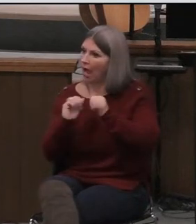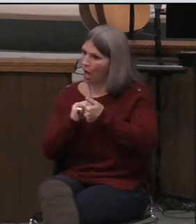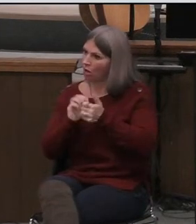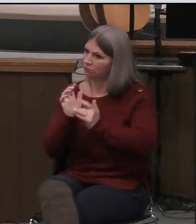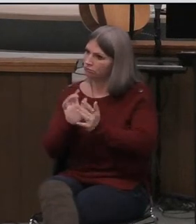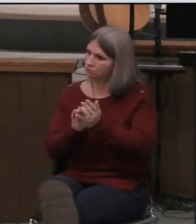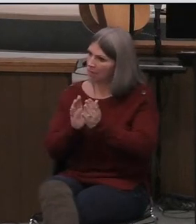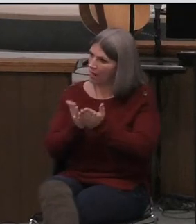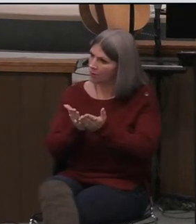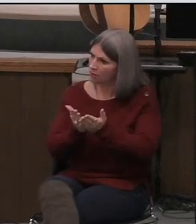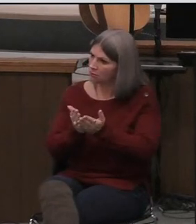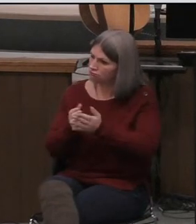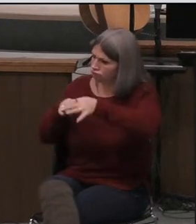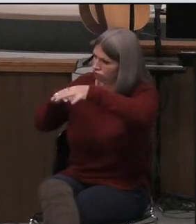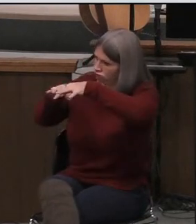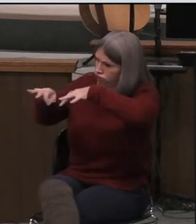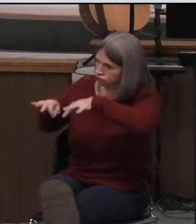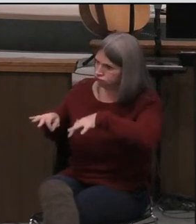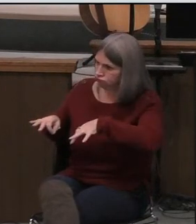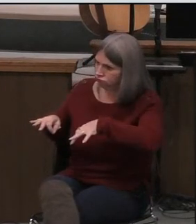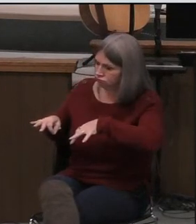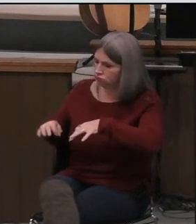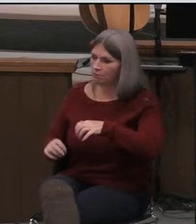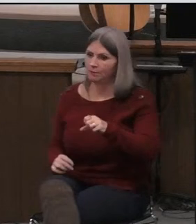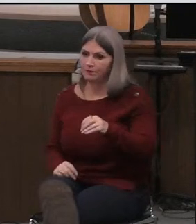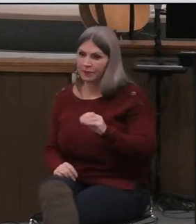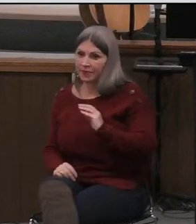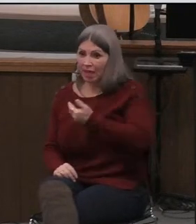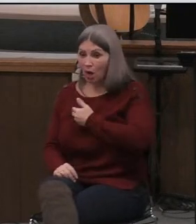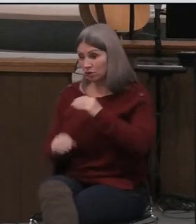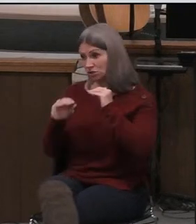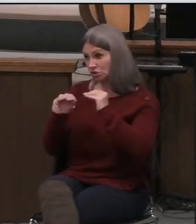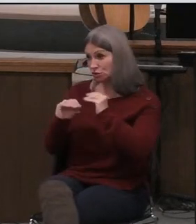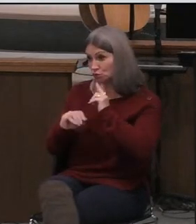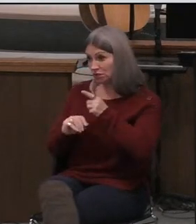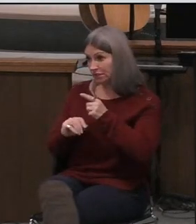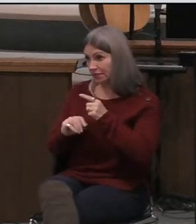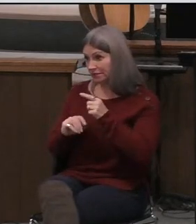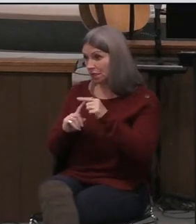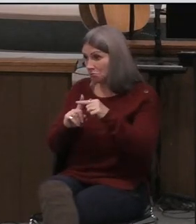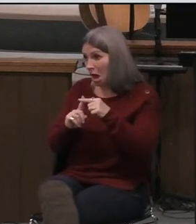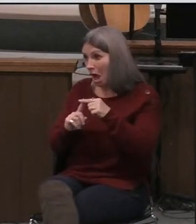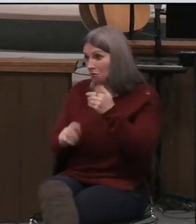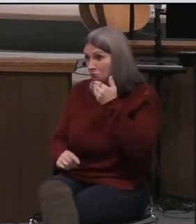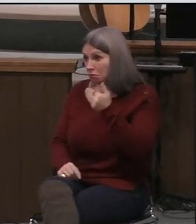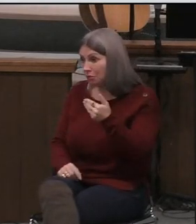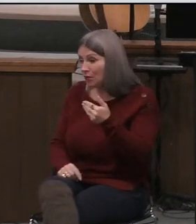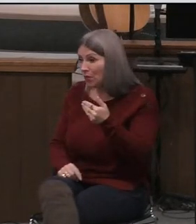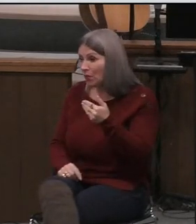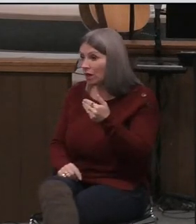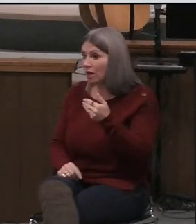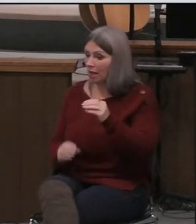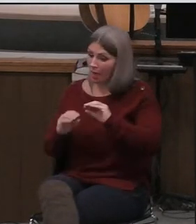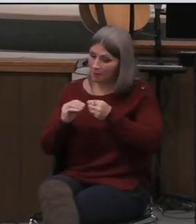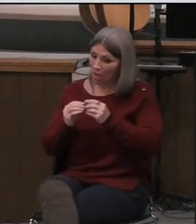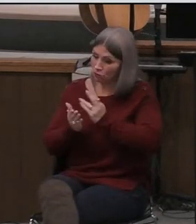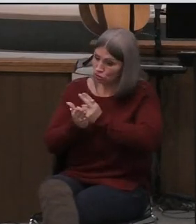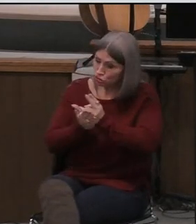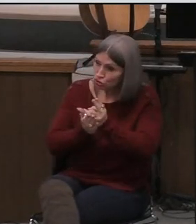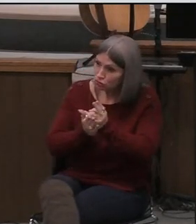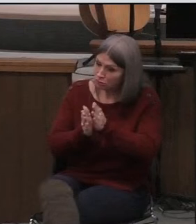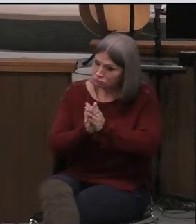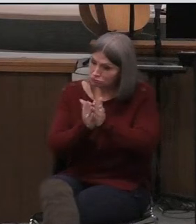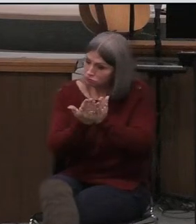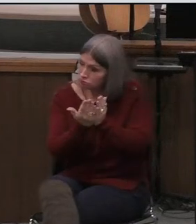teaching is more of a positive side. It is about presenting truths